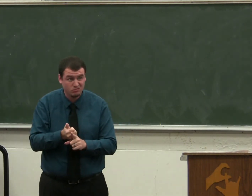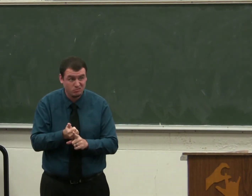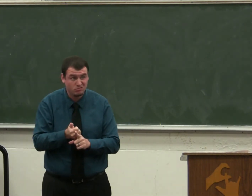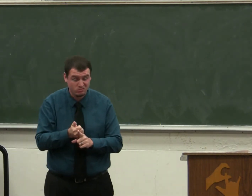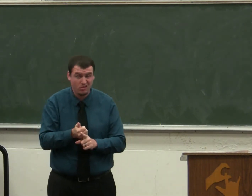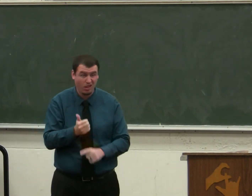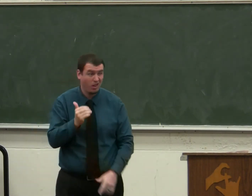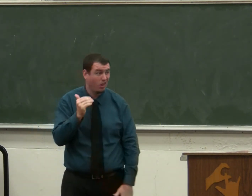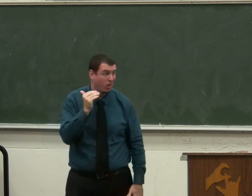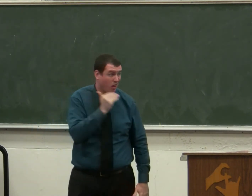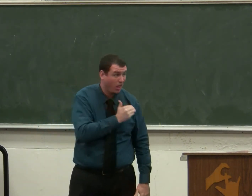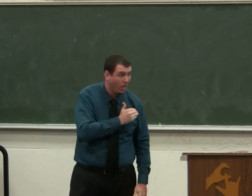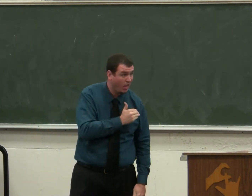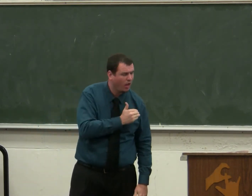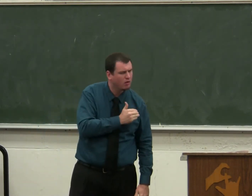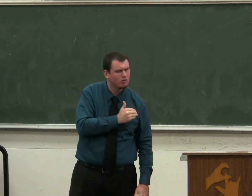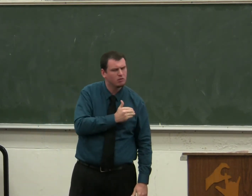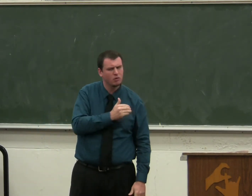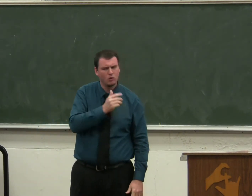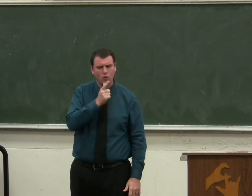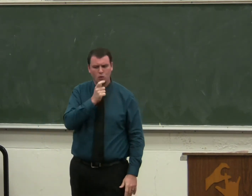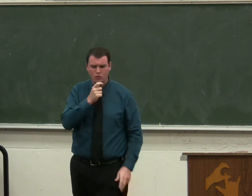Christians themselves, they lied.